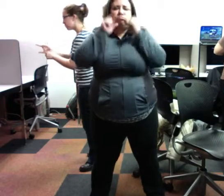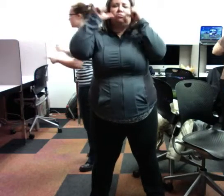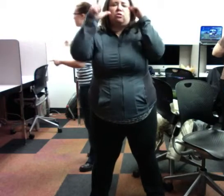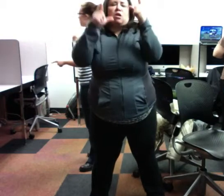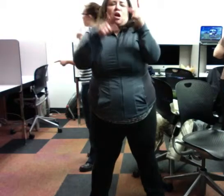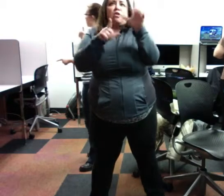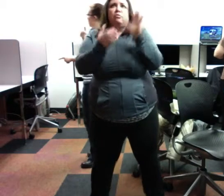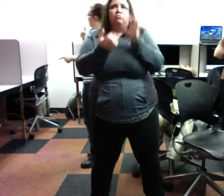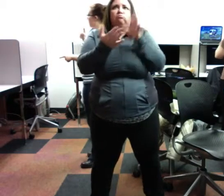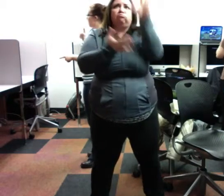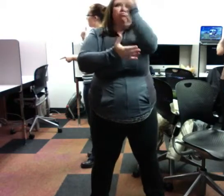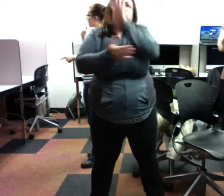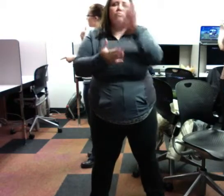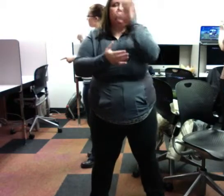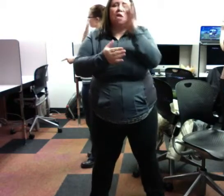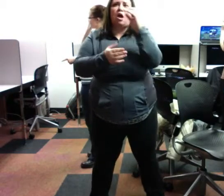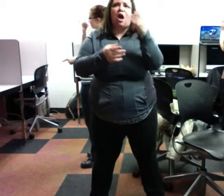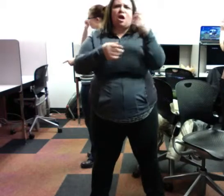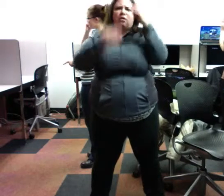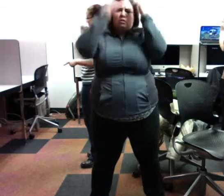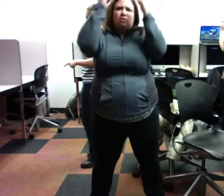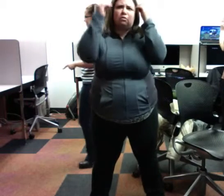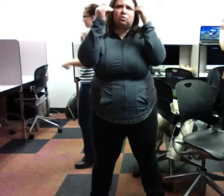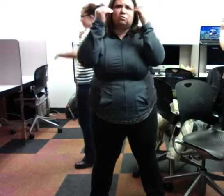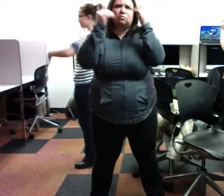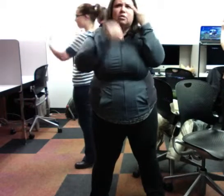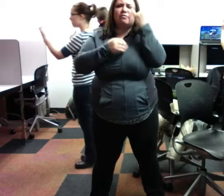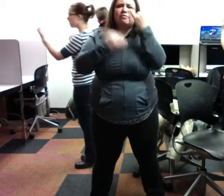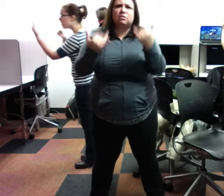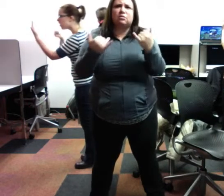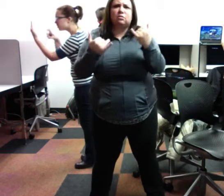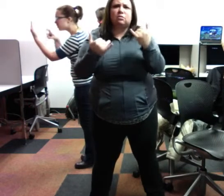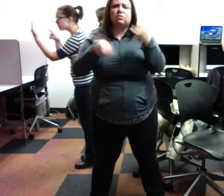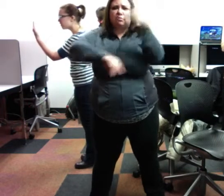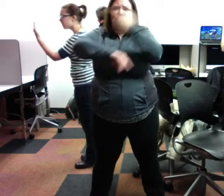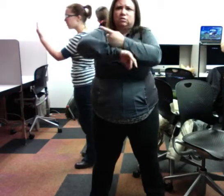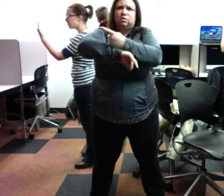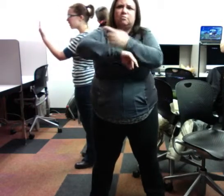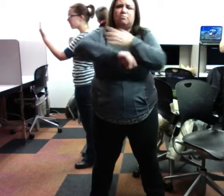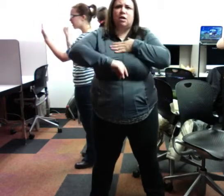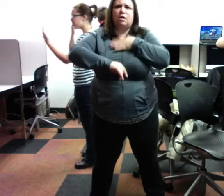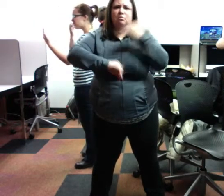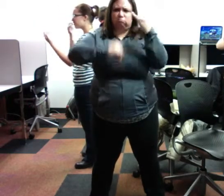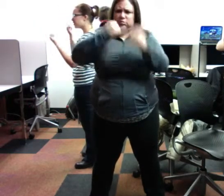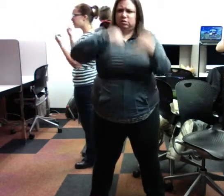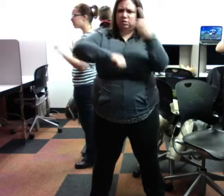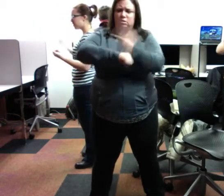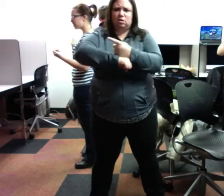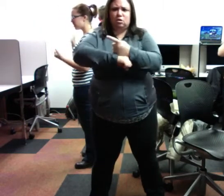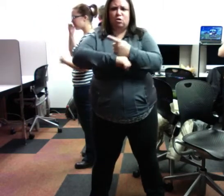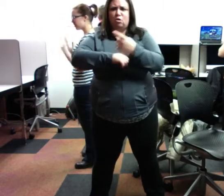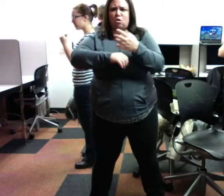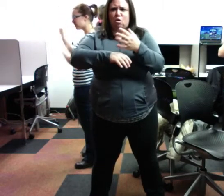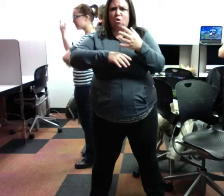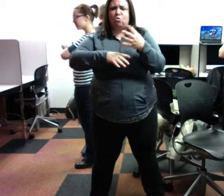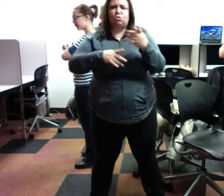today were the last day of my life, would I want to do what I am about to do today? And whenever the answer has been no for too many